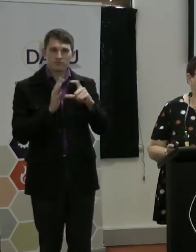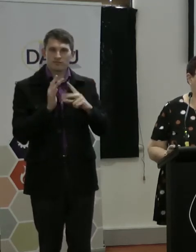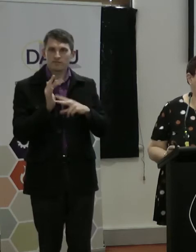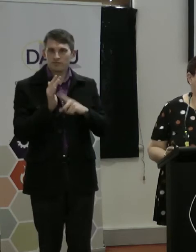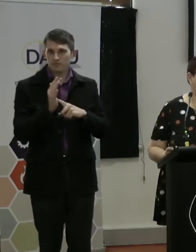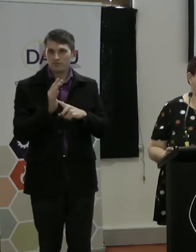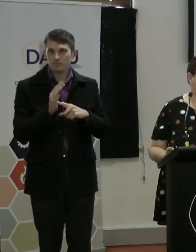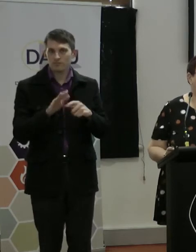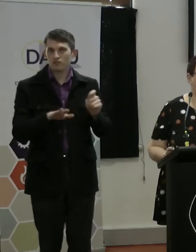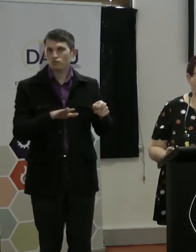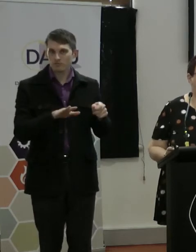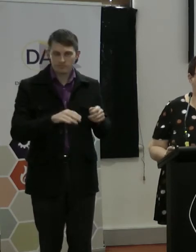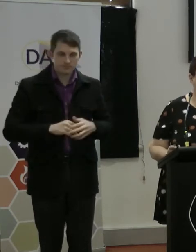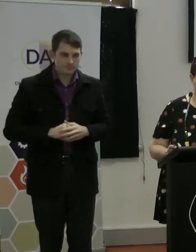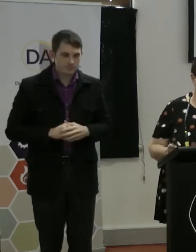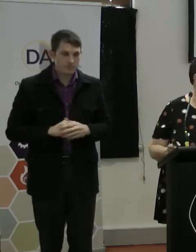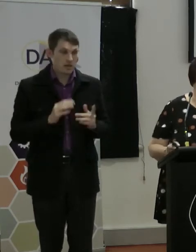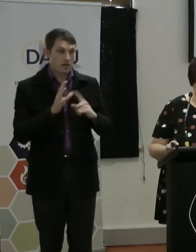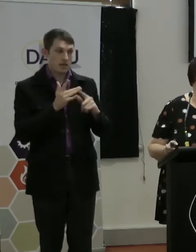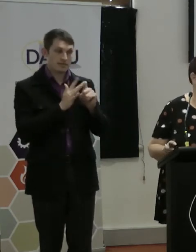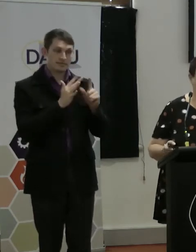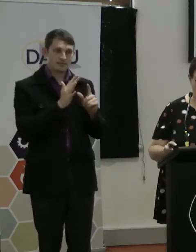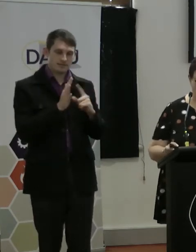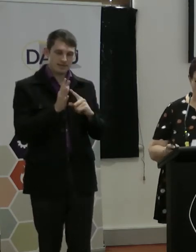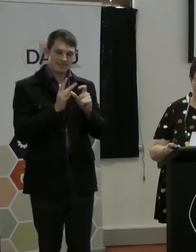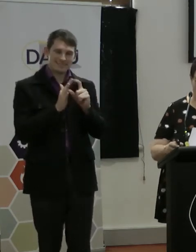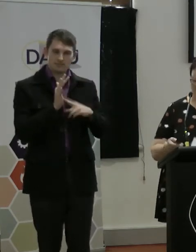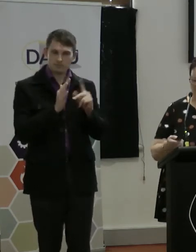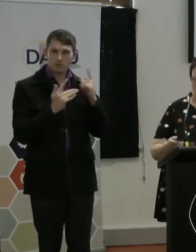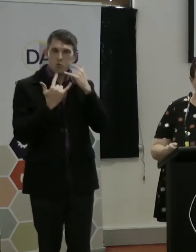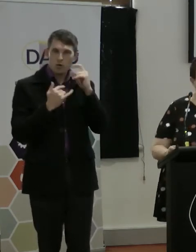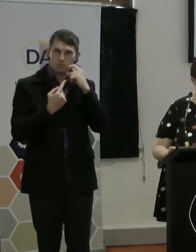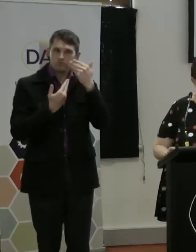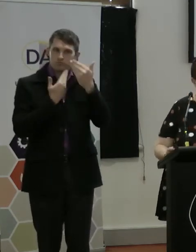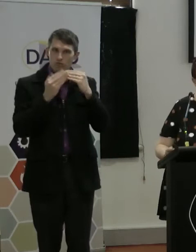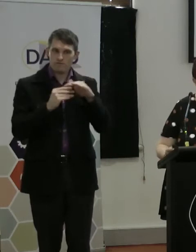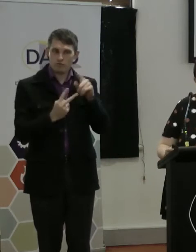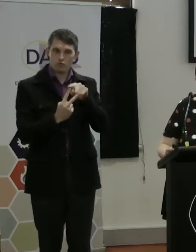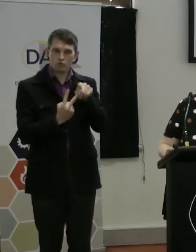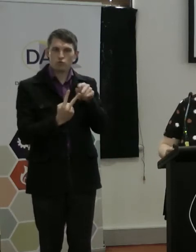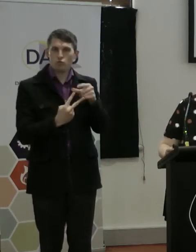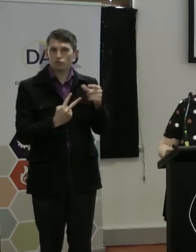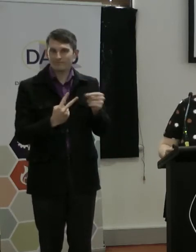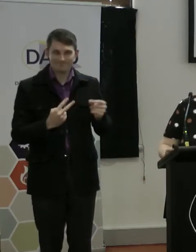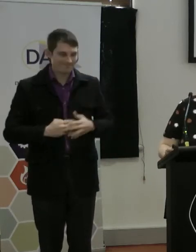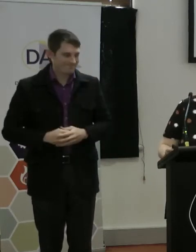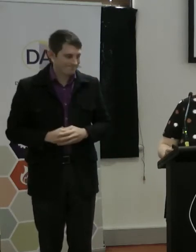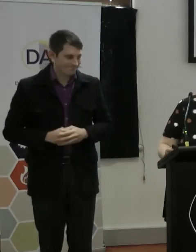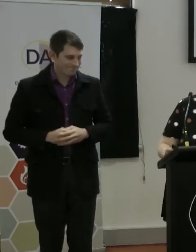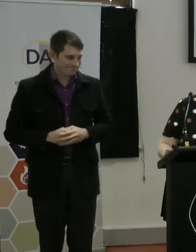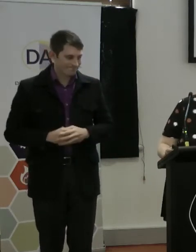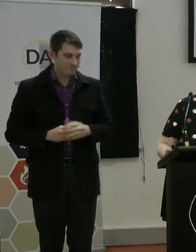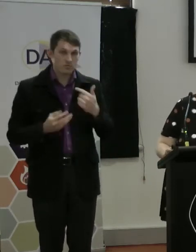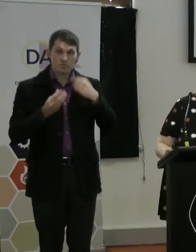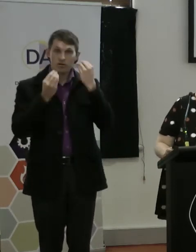action if you take a civil action. But AidAn is the lawyer and we'll talk about that. But I would like to let you know that the scheme has taken